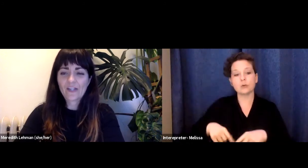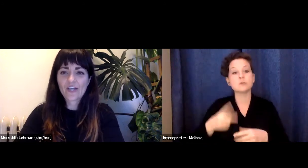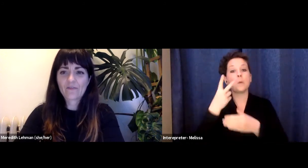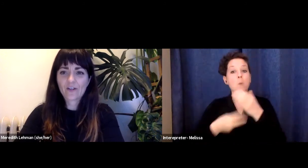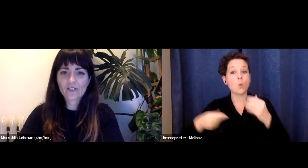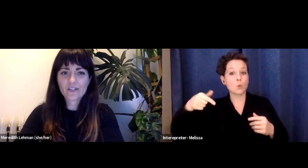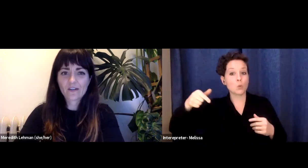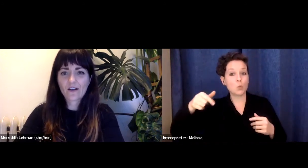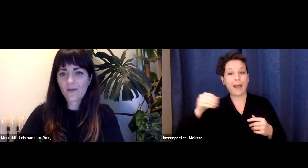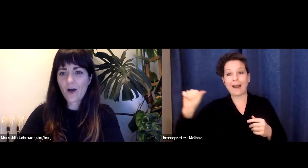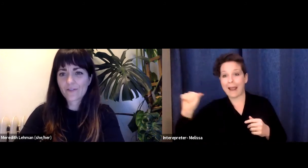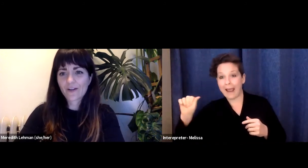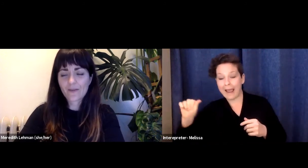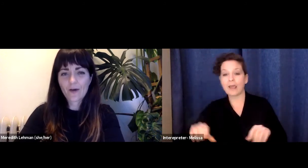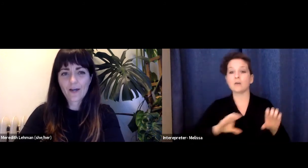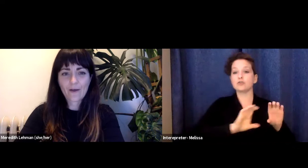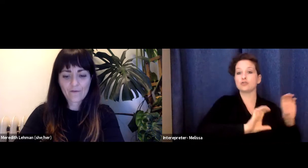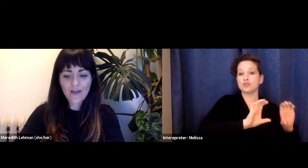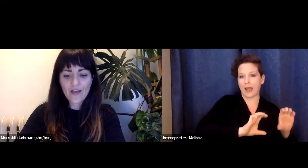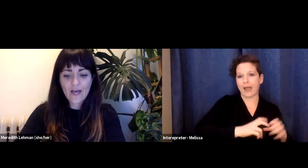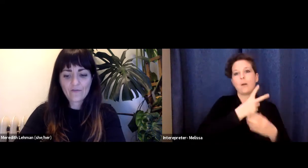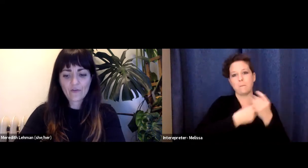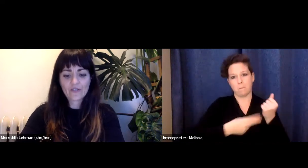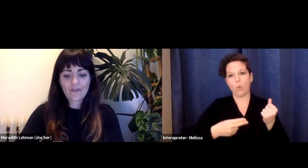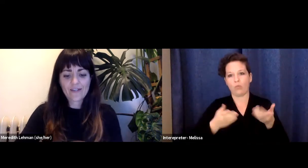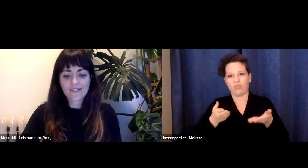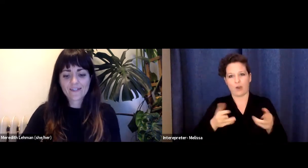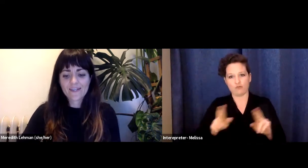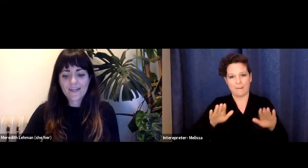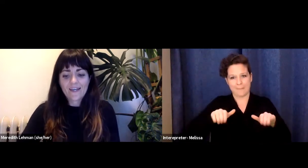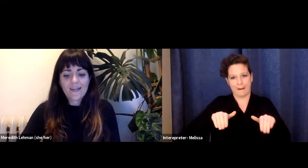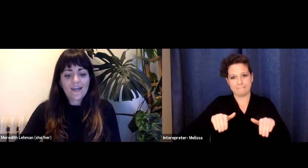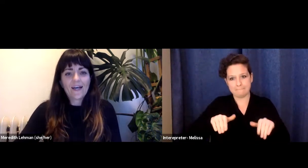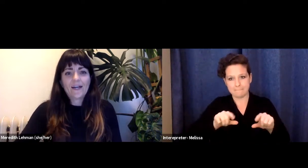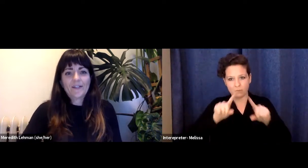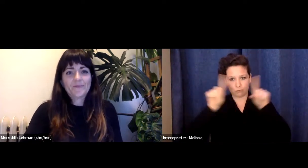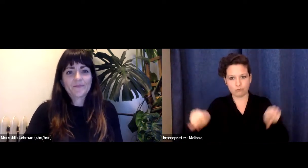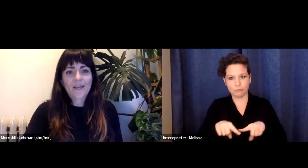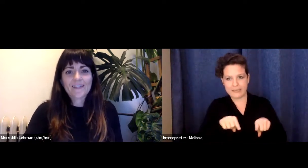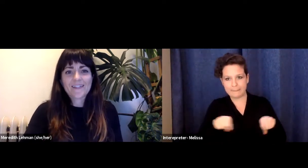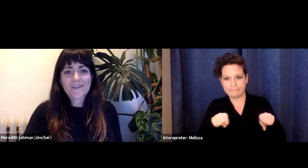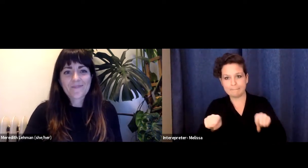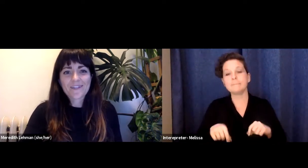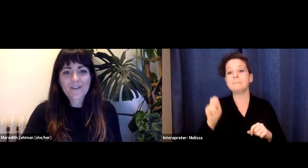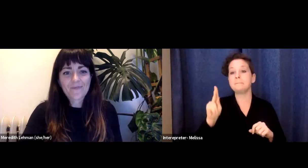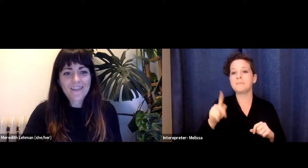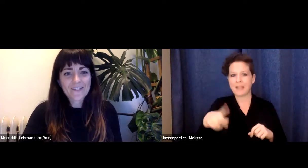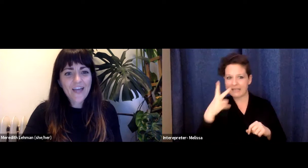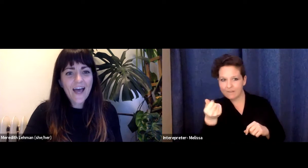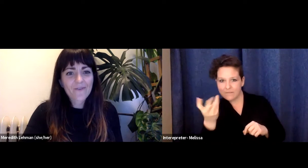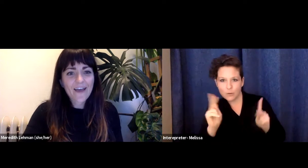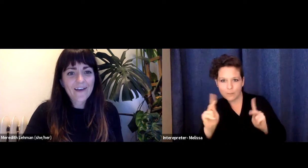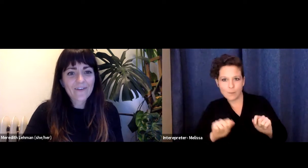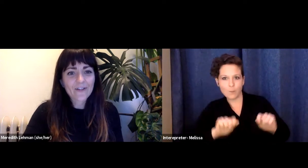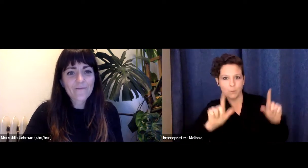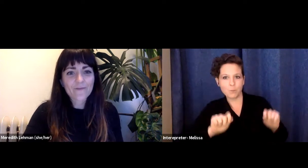Q&A and chat functions are often on the bottom of your devices. I see some stuff coming in the